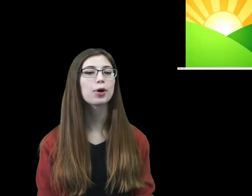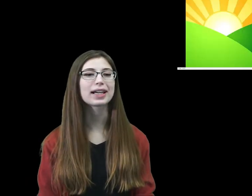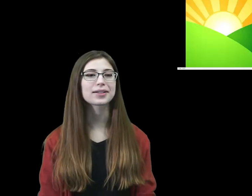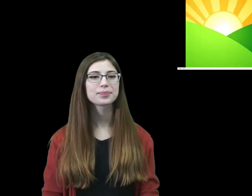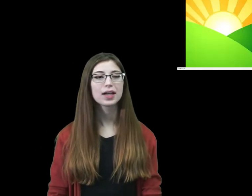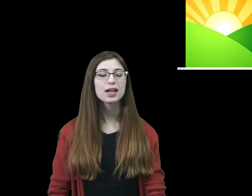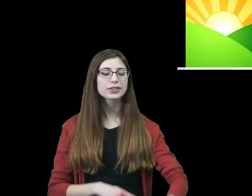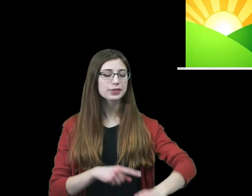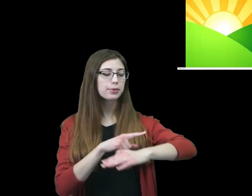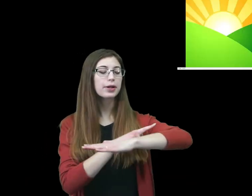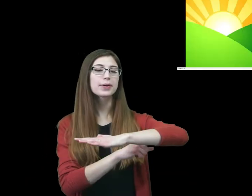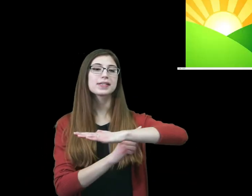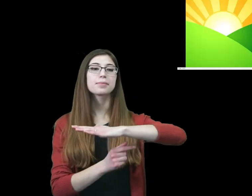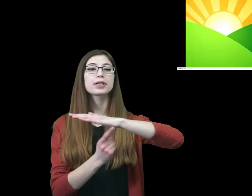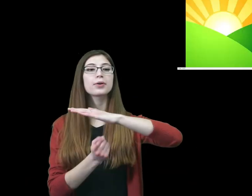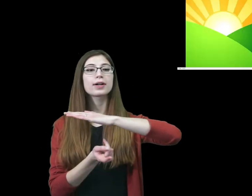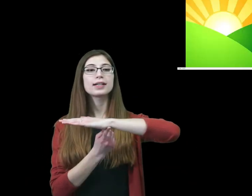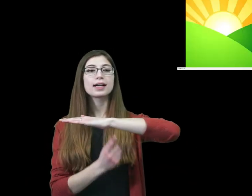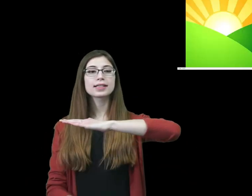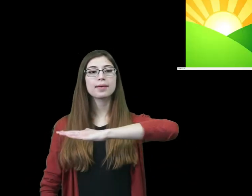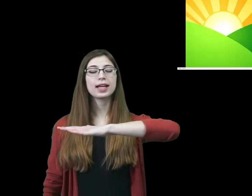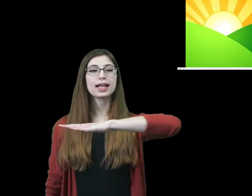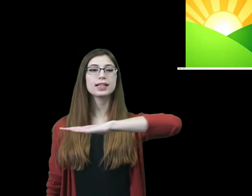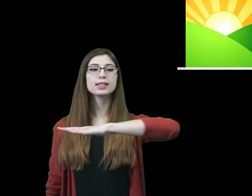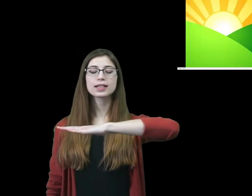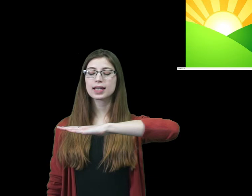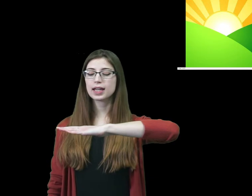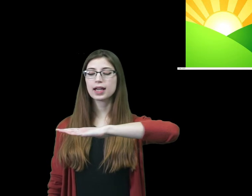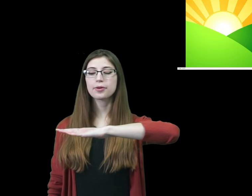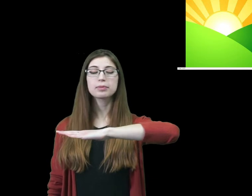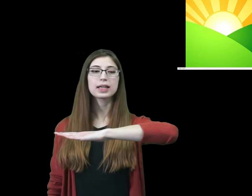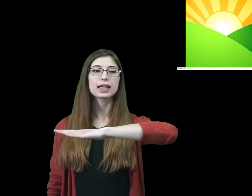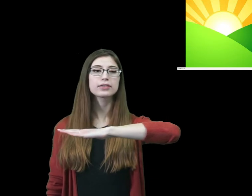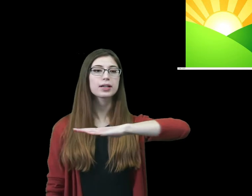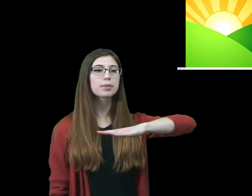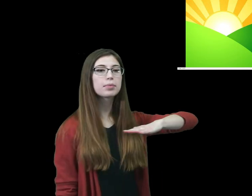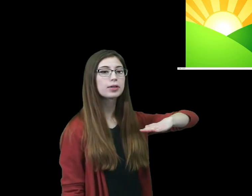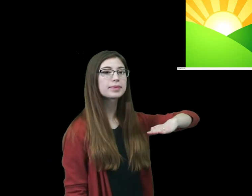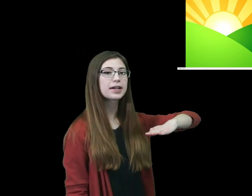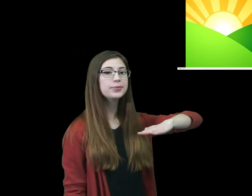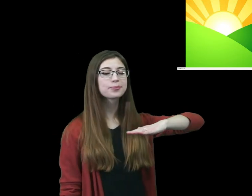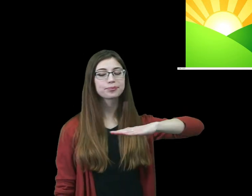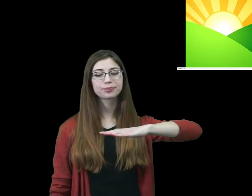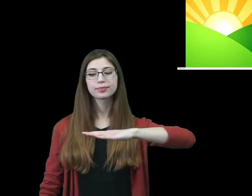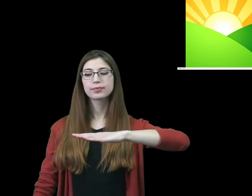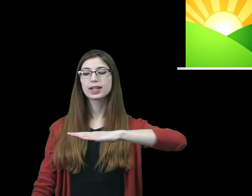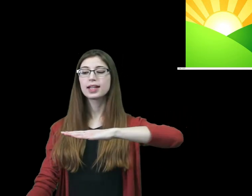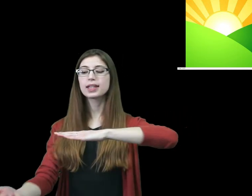Morning. So you are going to put your non-dominant hand in an open B hand shape, palm down. Then your